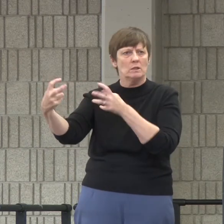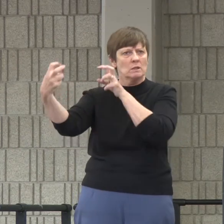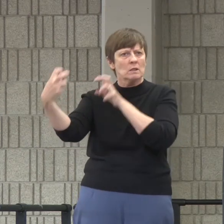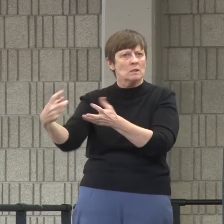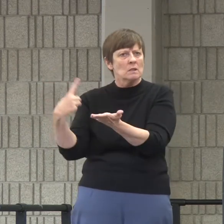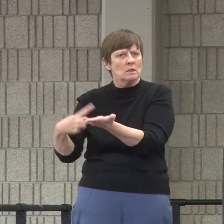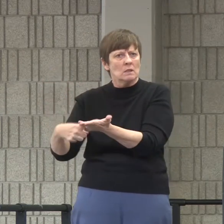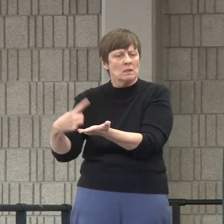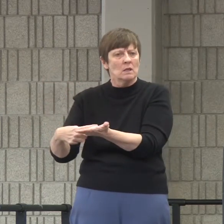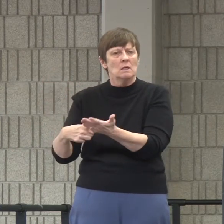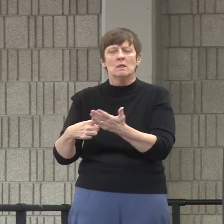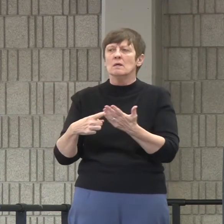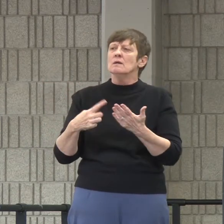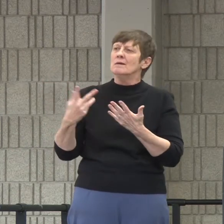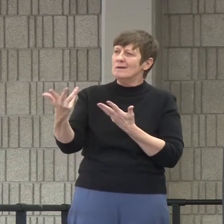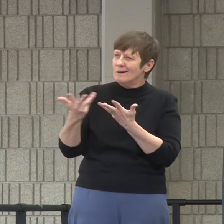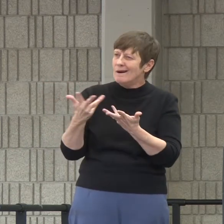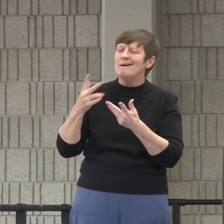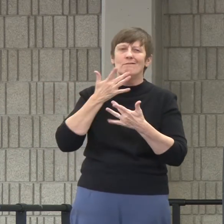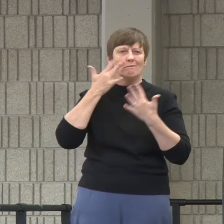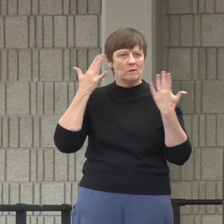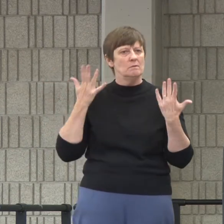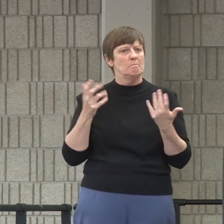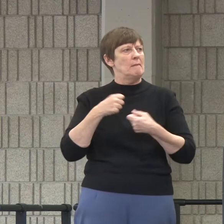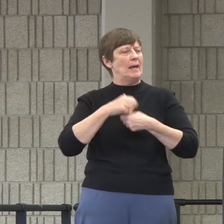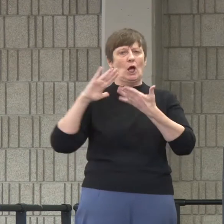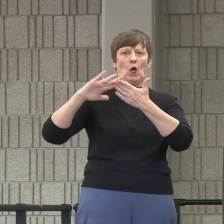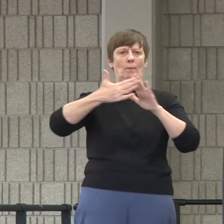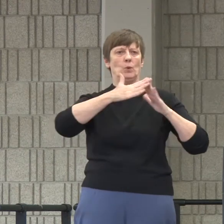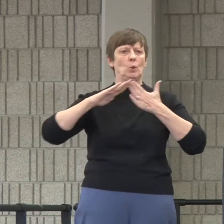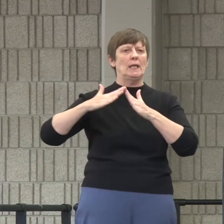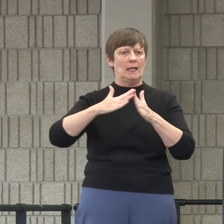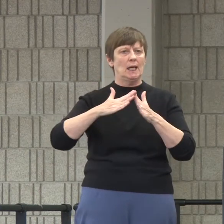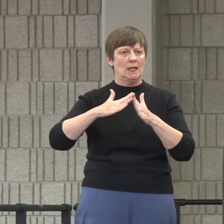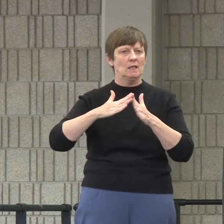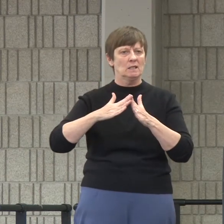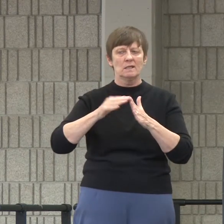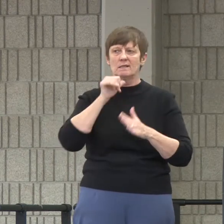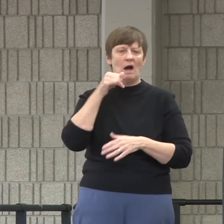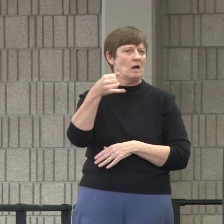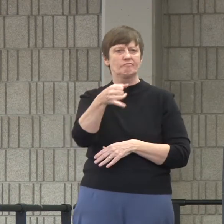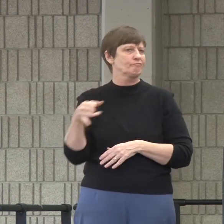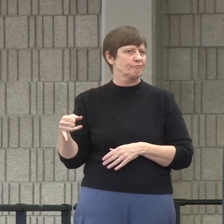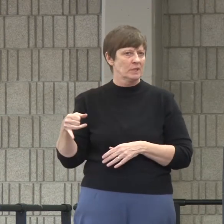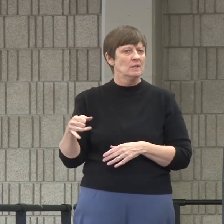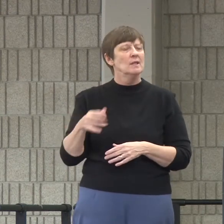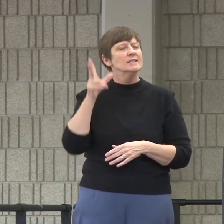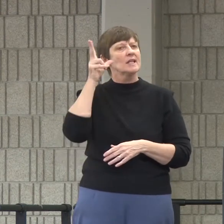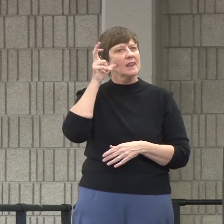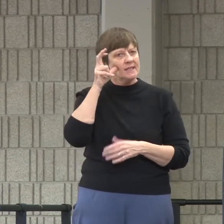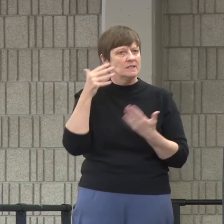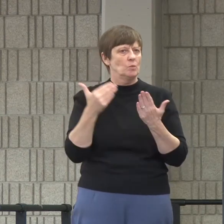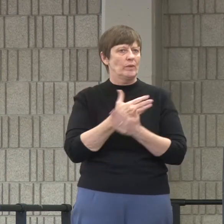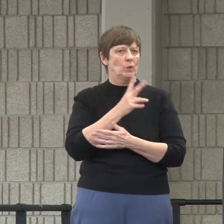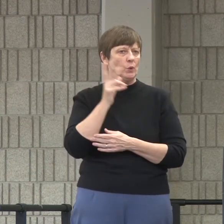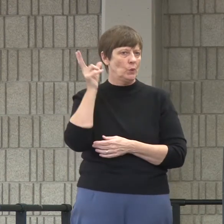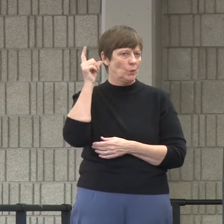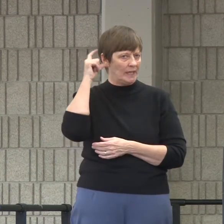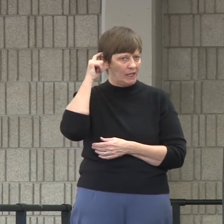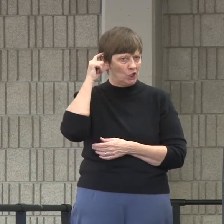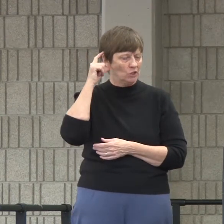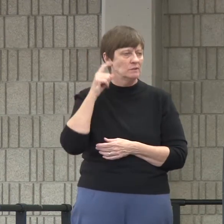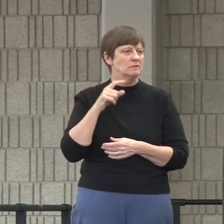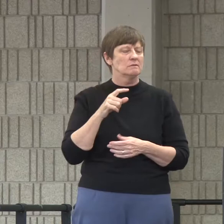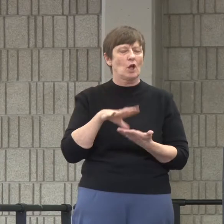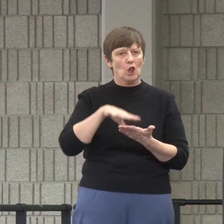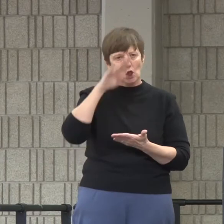again and make community. Let's listen again with new ears. Let's learn our